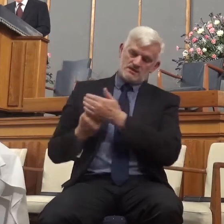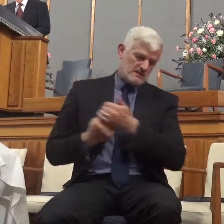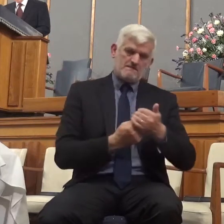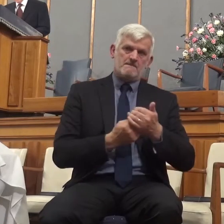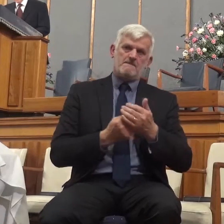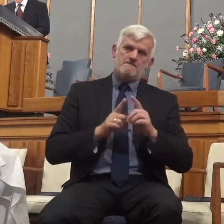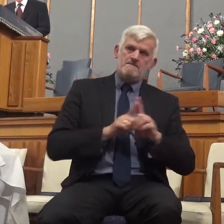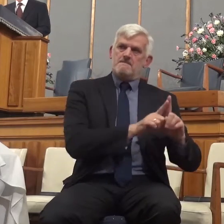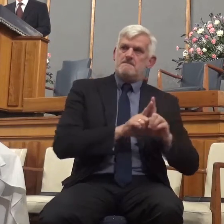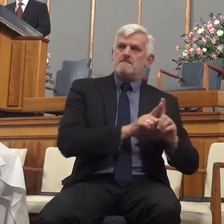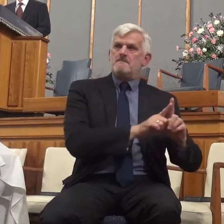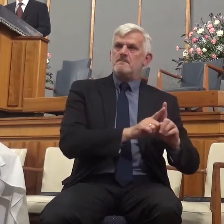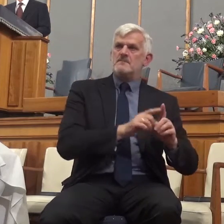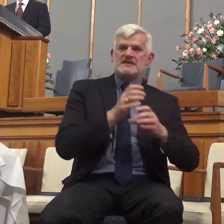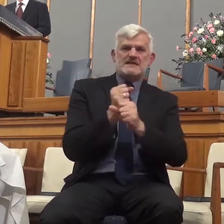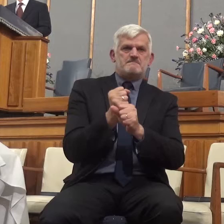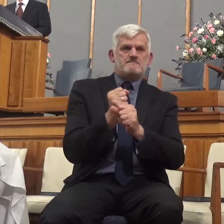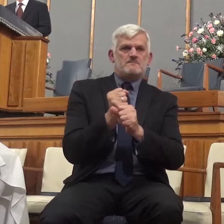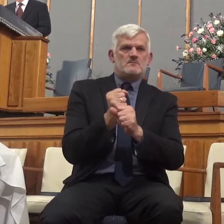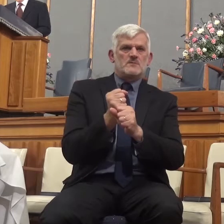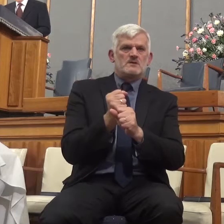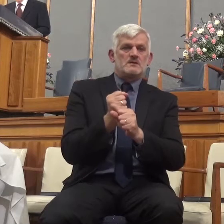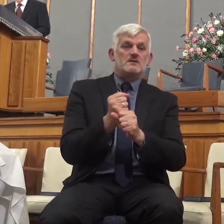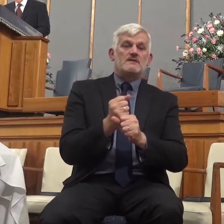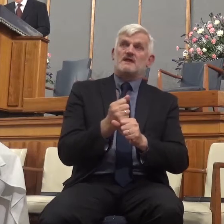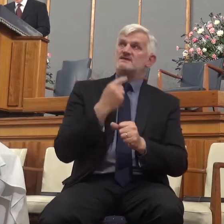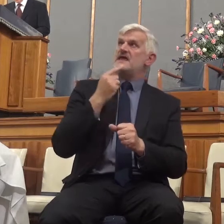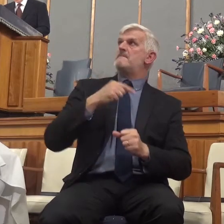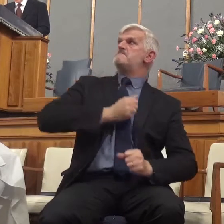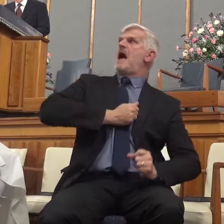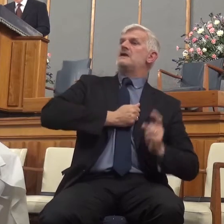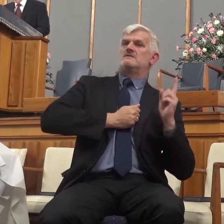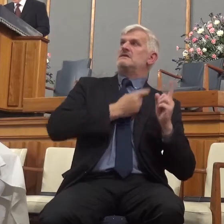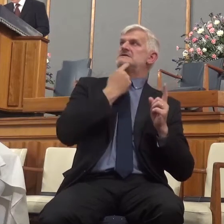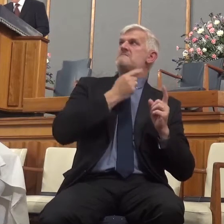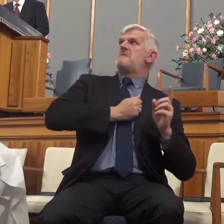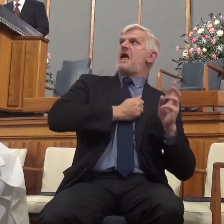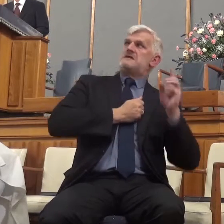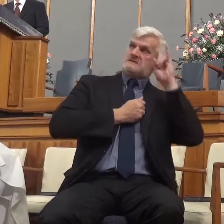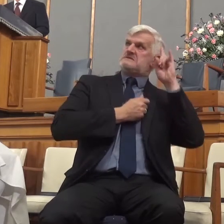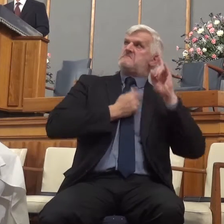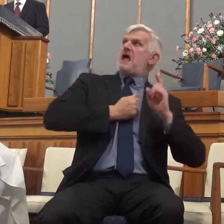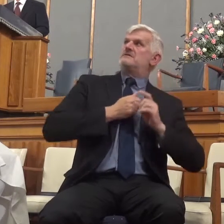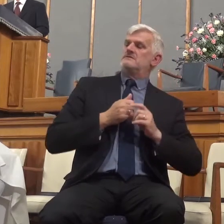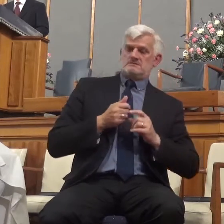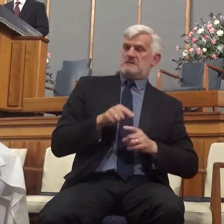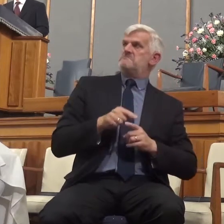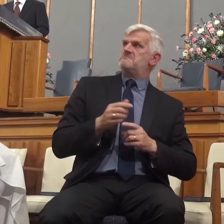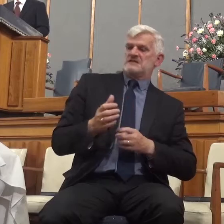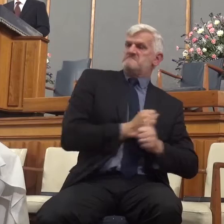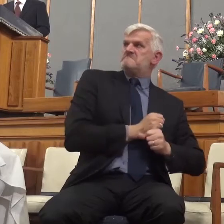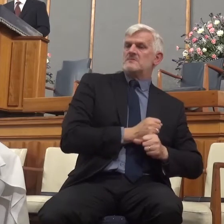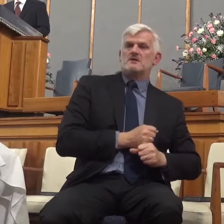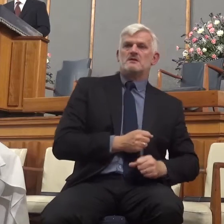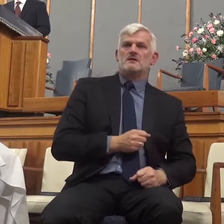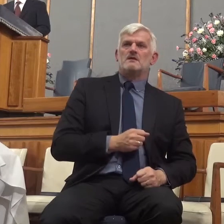him. He'll claim you eternally, who hath redeemed us from our